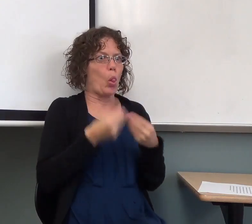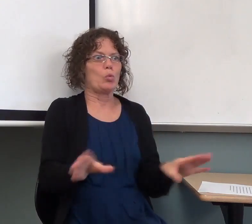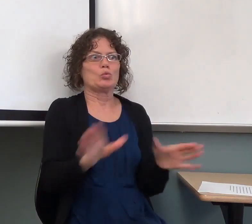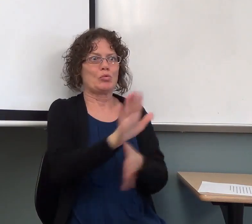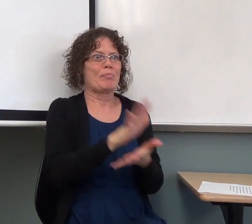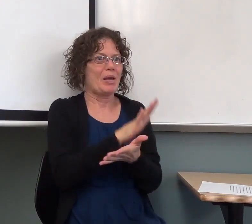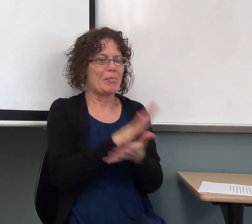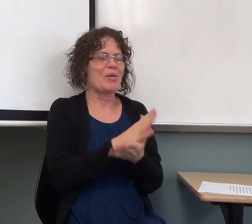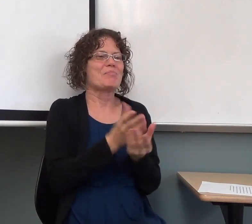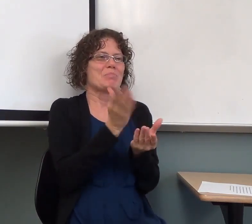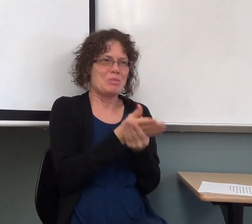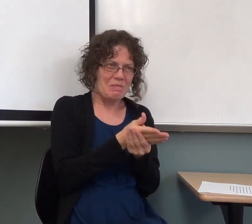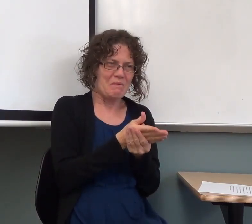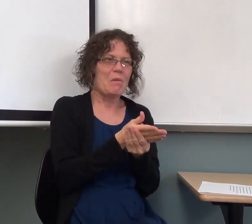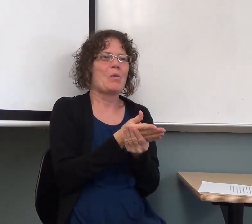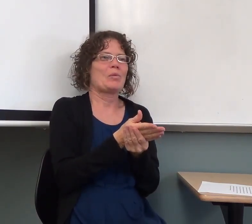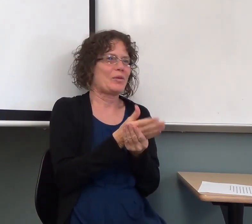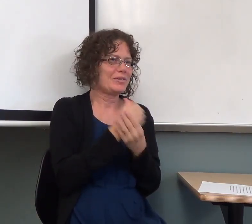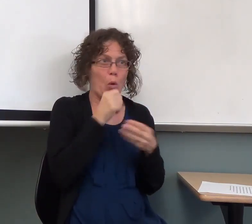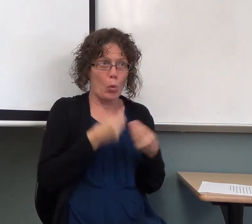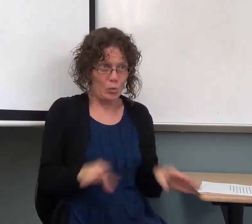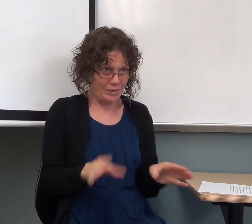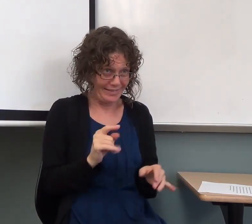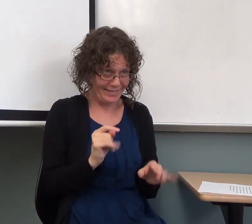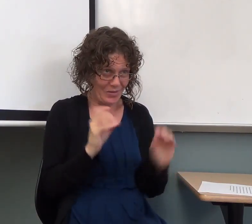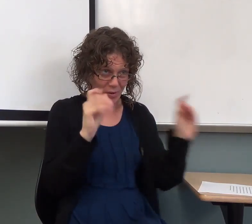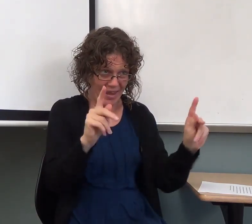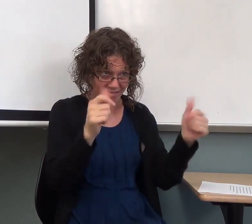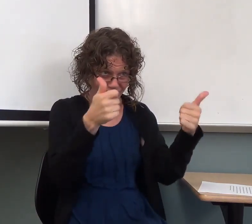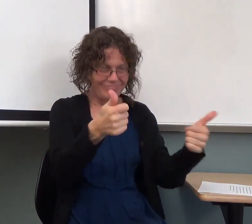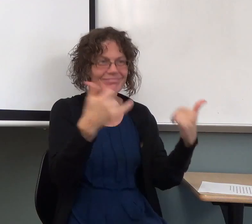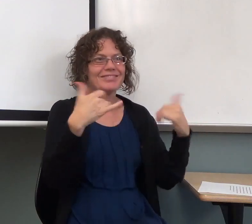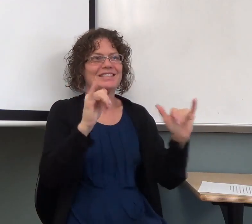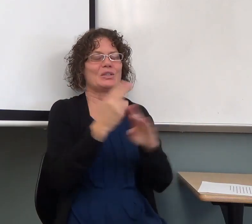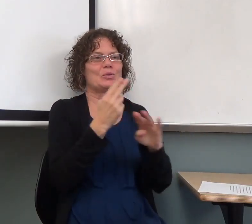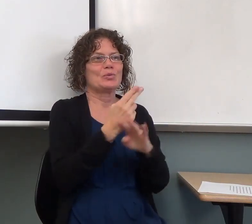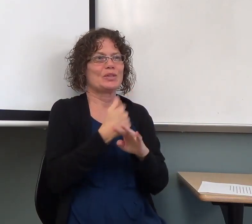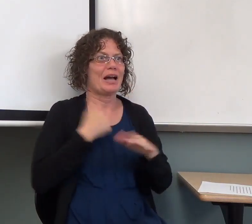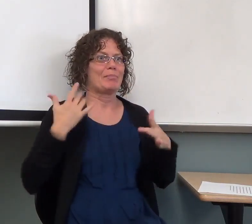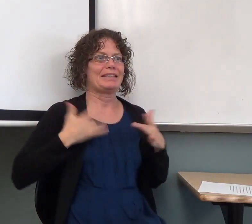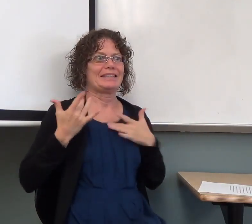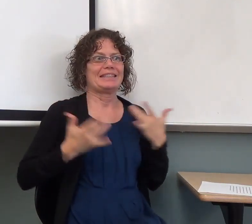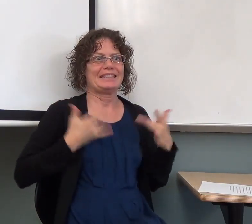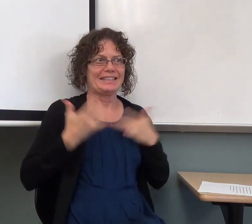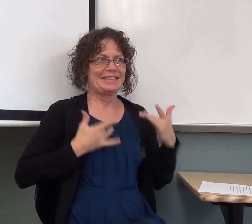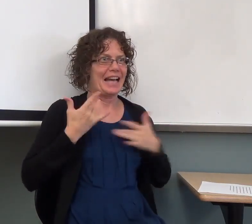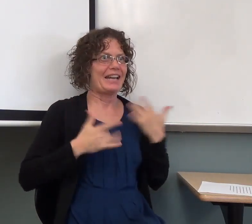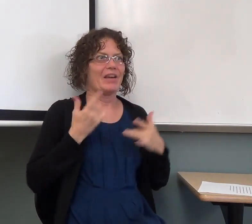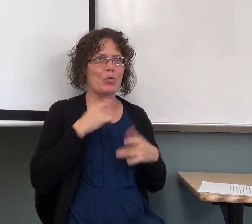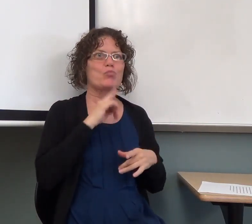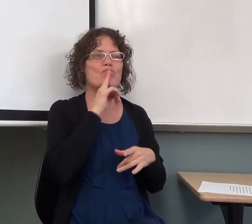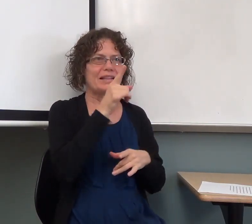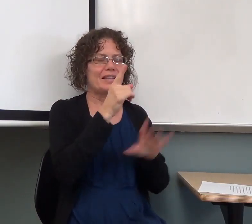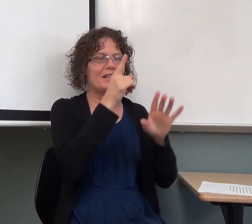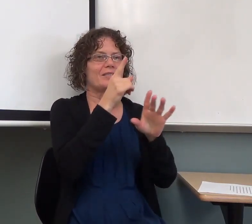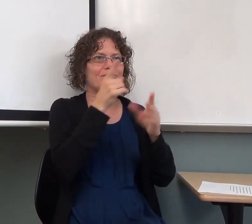and hang on to it. You guys got that for me? Yeah? Okay, good. We're going to still use it. I'm really excited that we're getting this down. Okay, now,